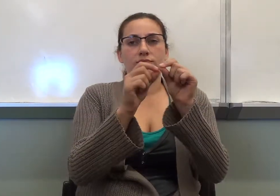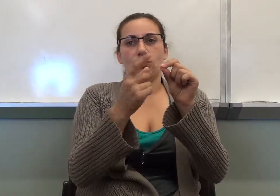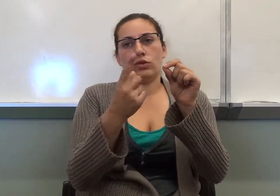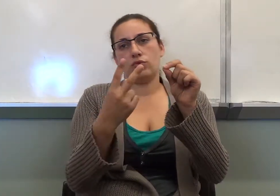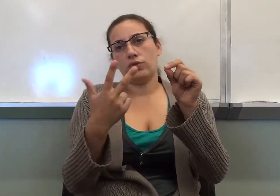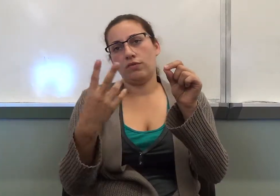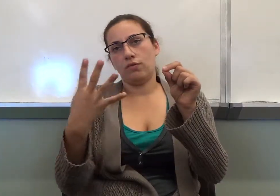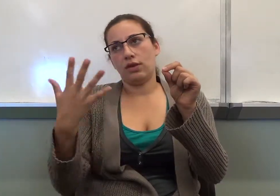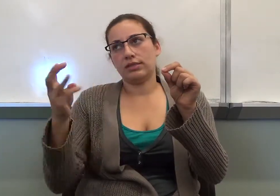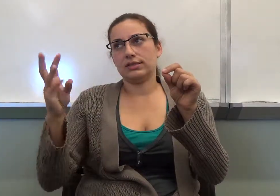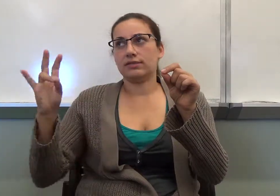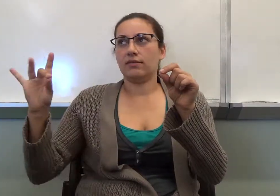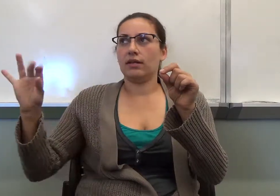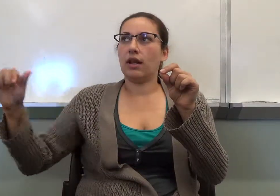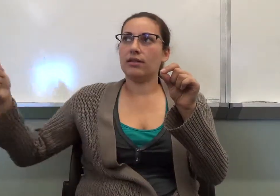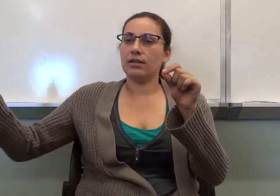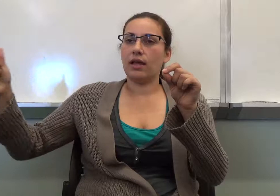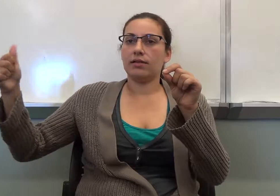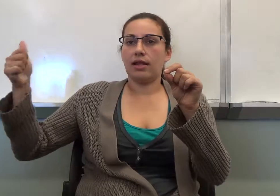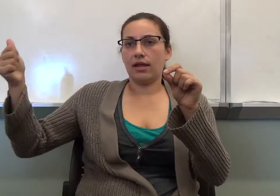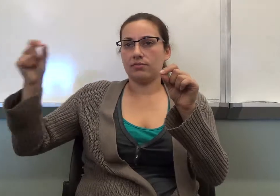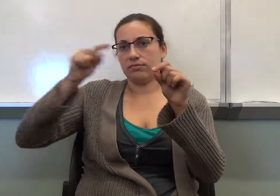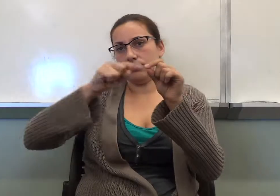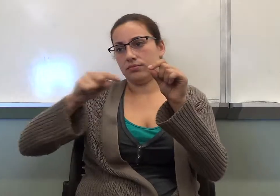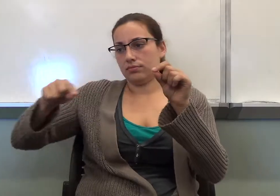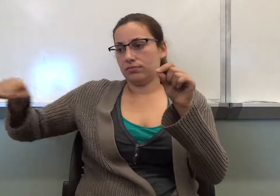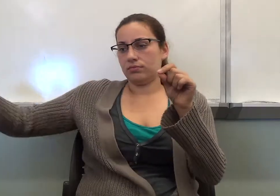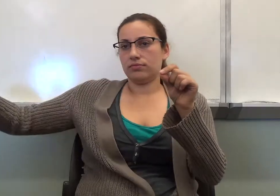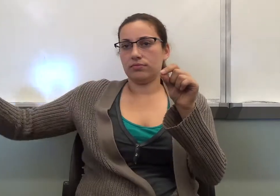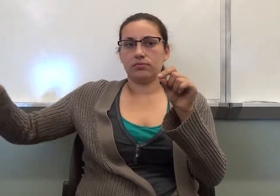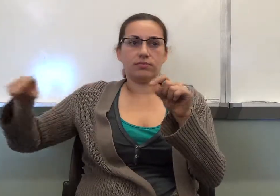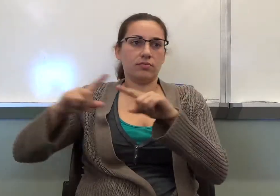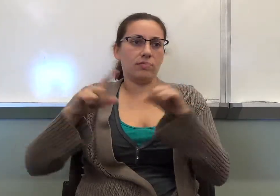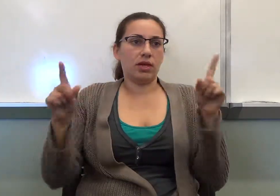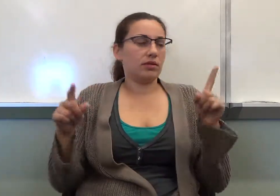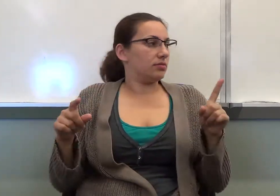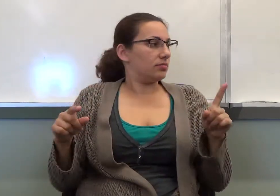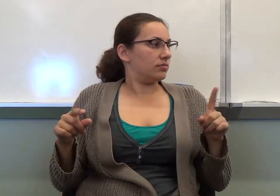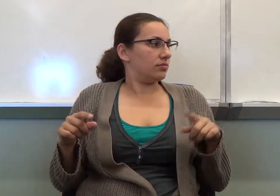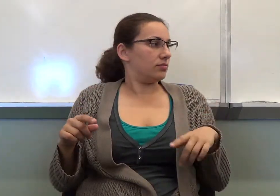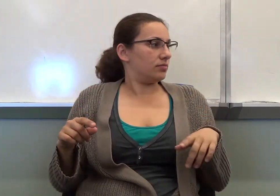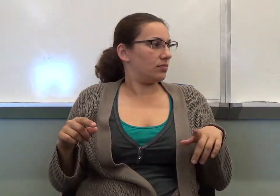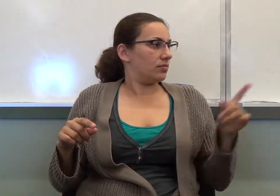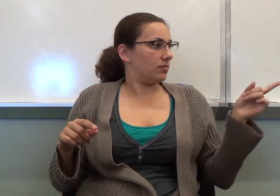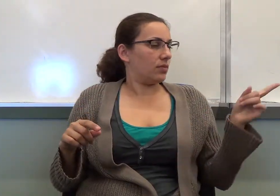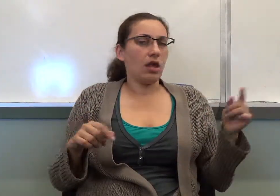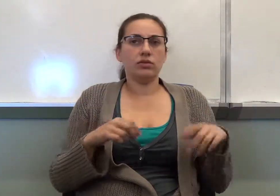5, 9. Let's see, what are the rest of them? I never use the rest of them. 2, 6, 5, 3,